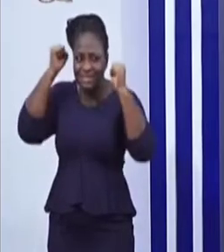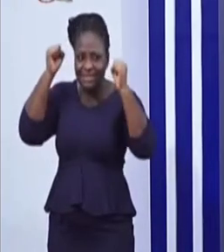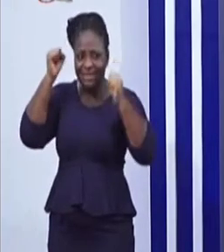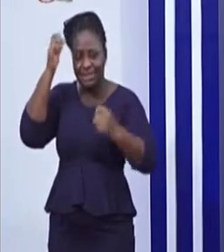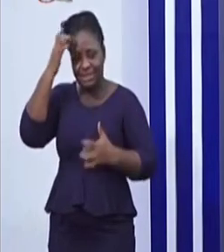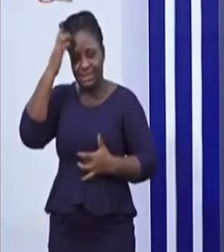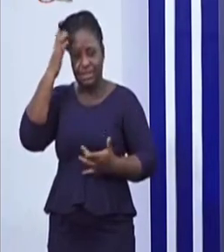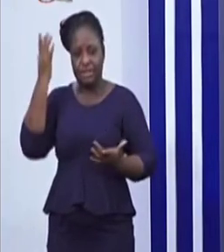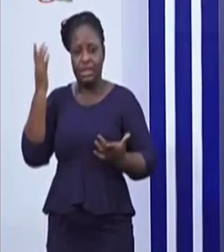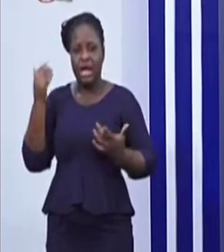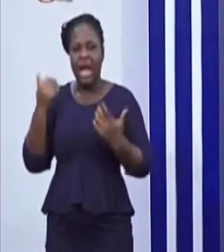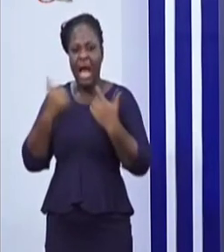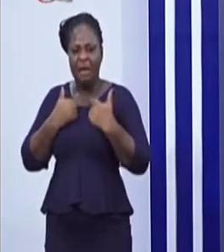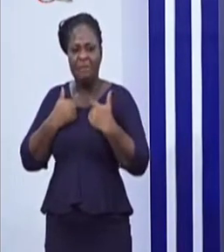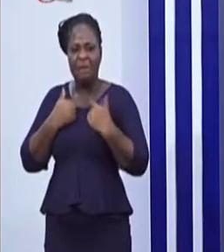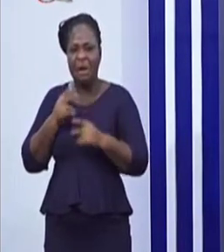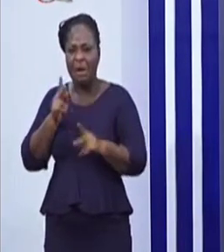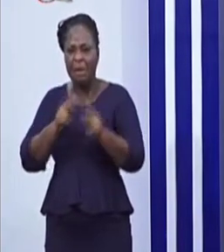treatment. We have those who have low